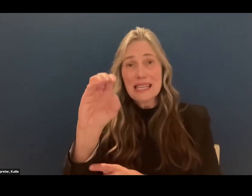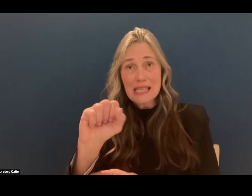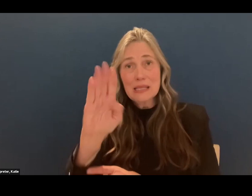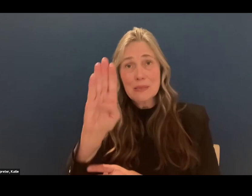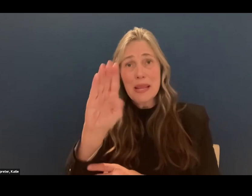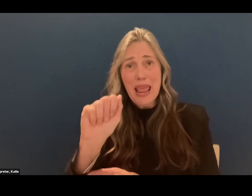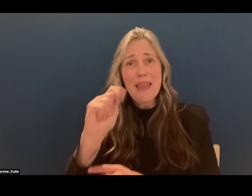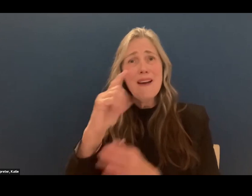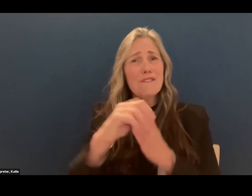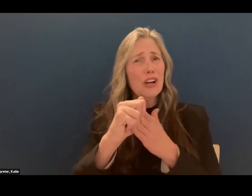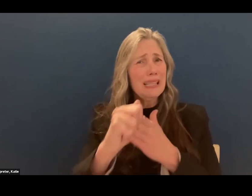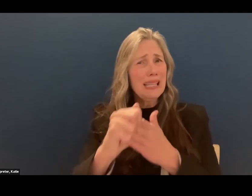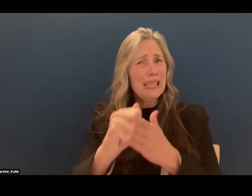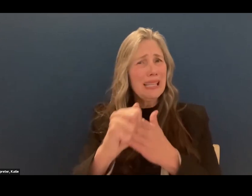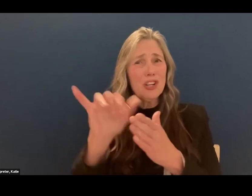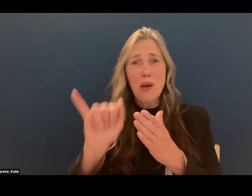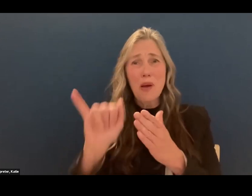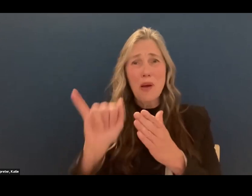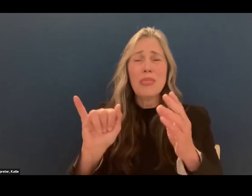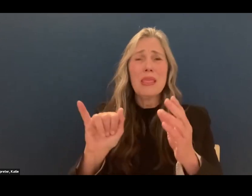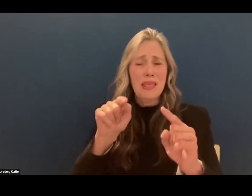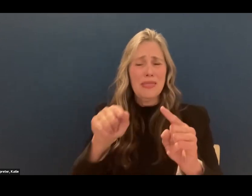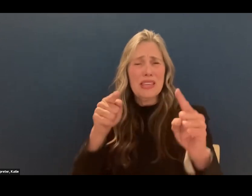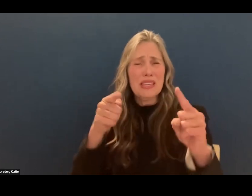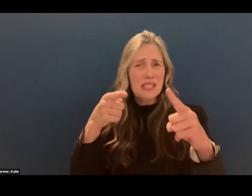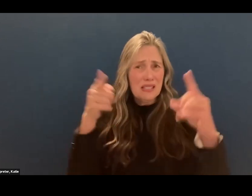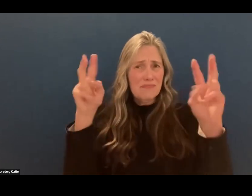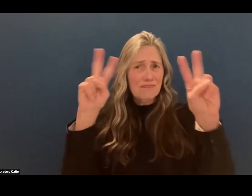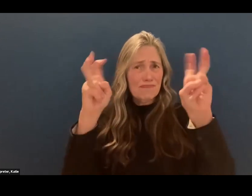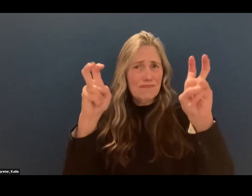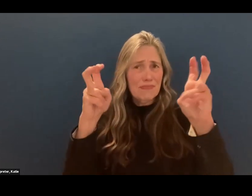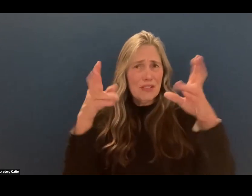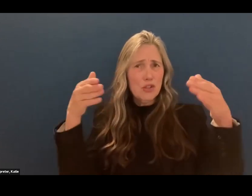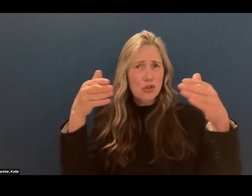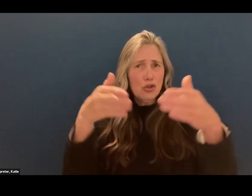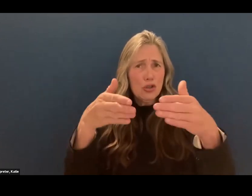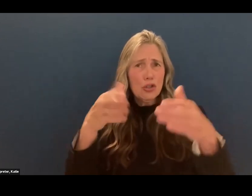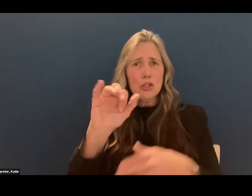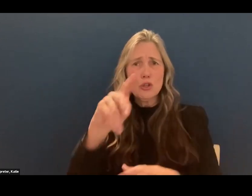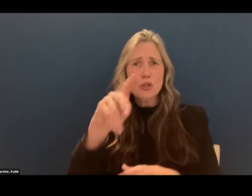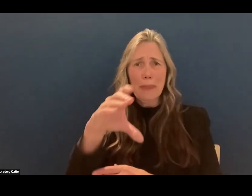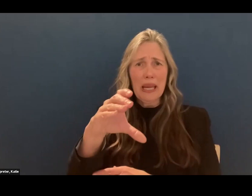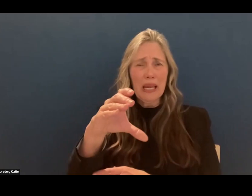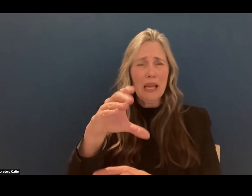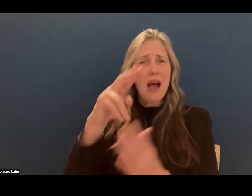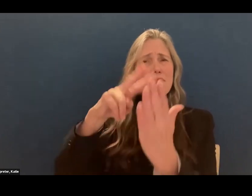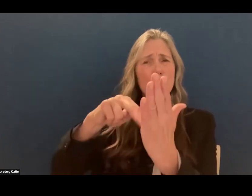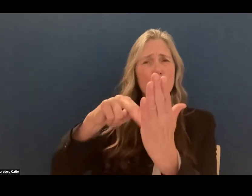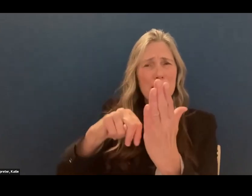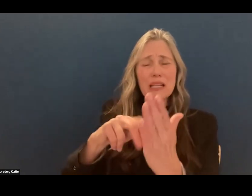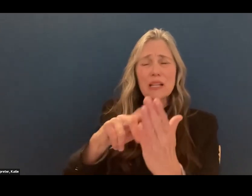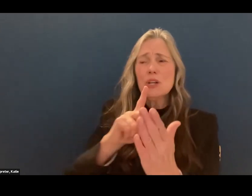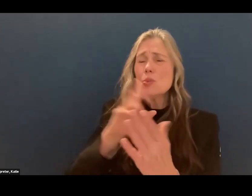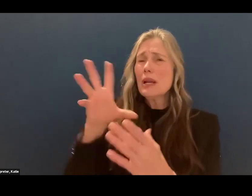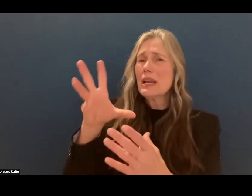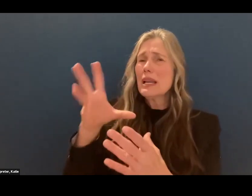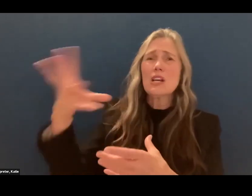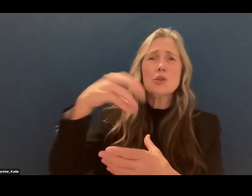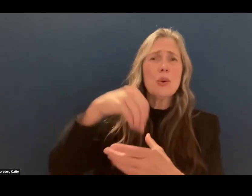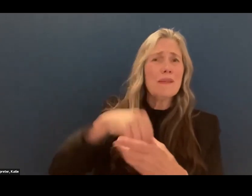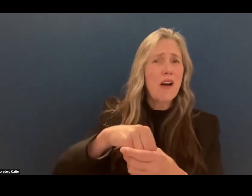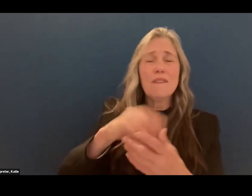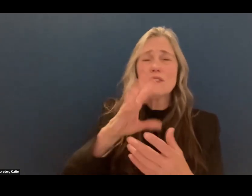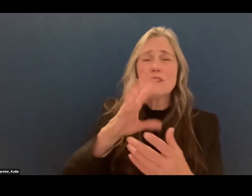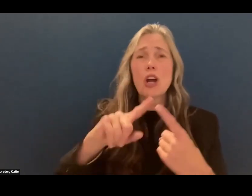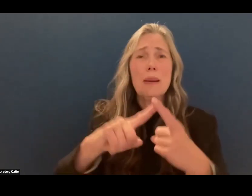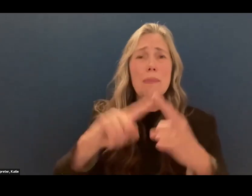it cannot be, I think it's so impactful to have you all involved in the housing